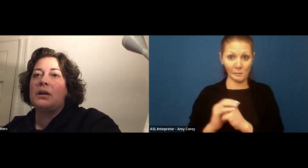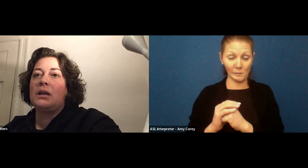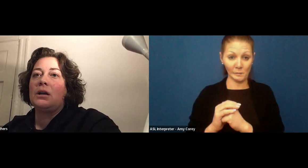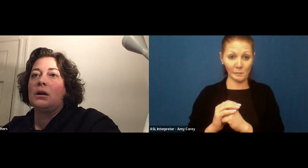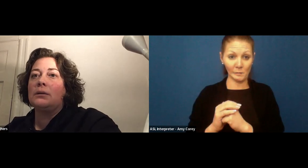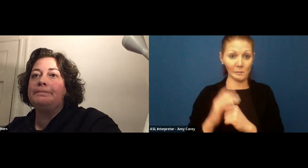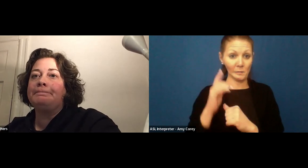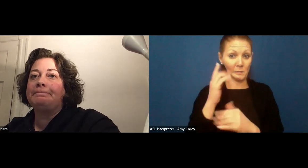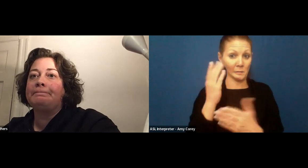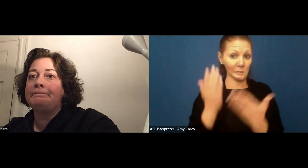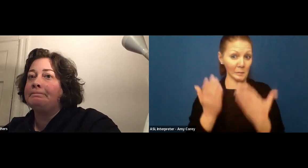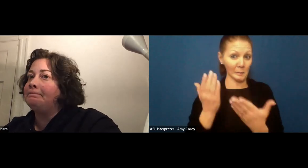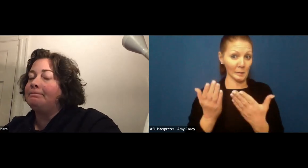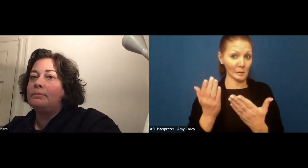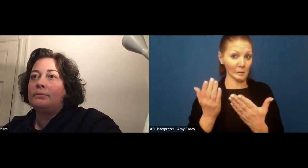perhaps we could hear